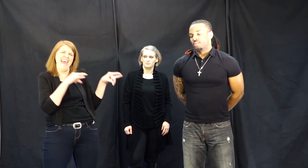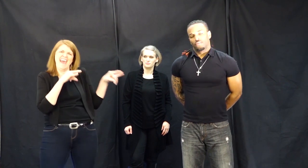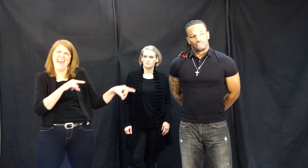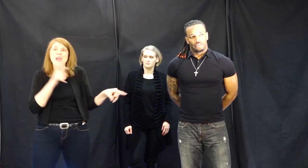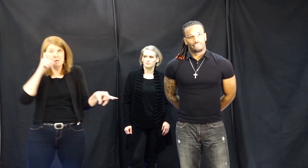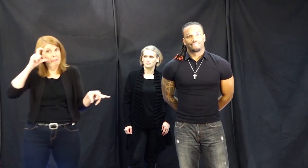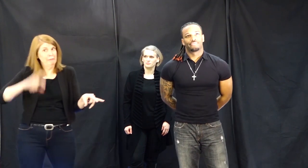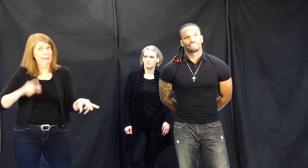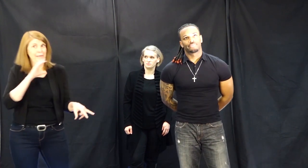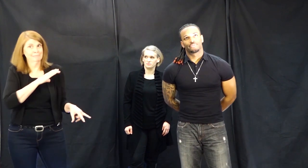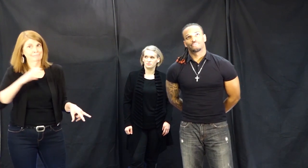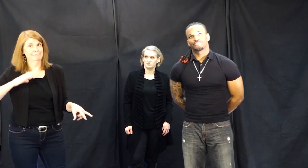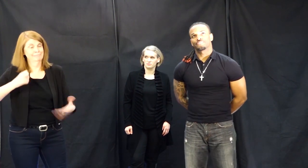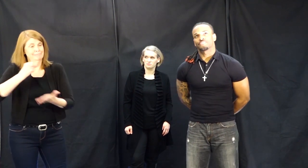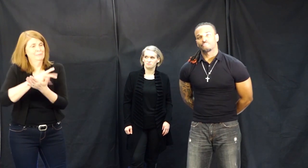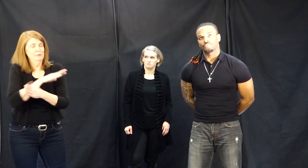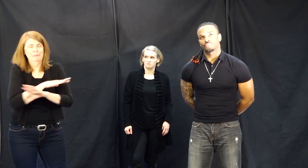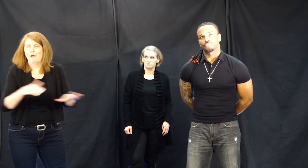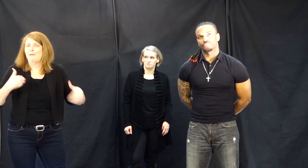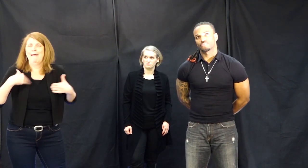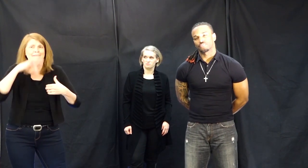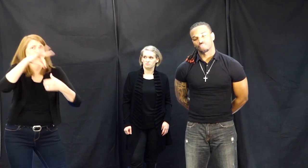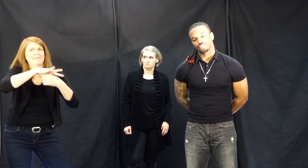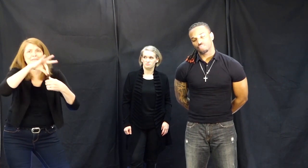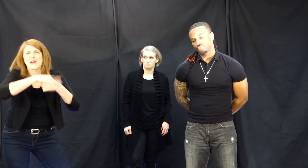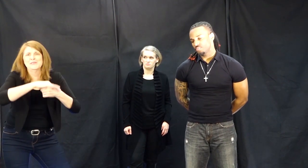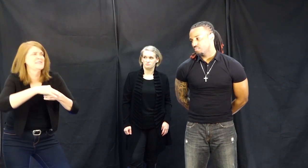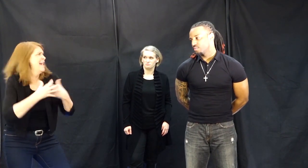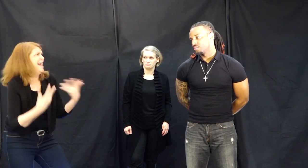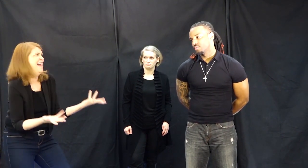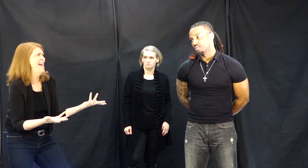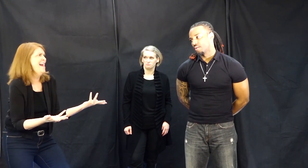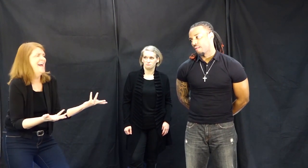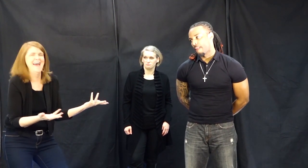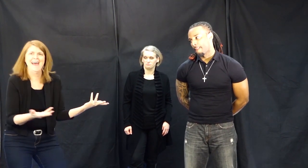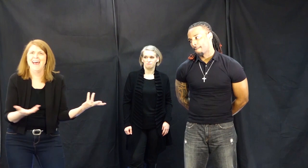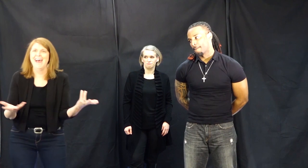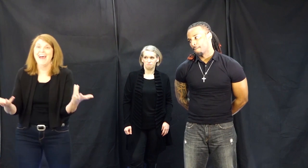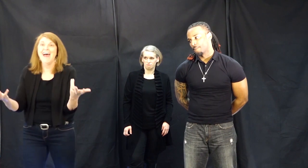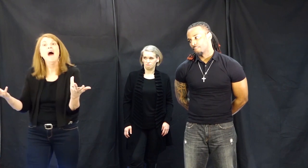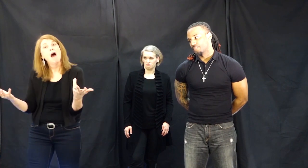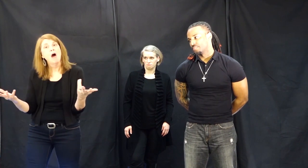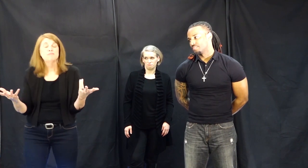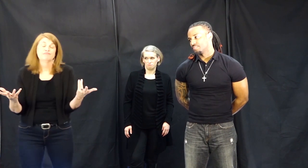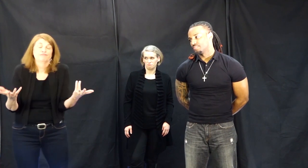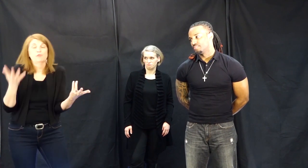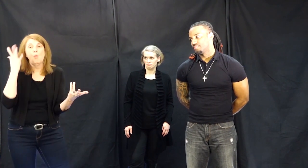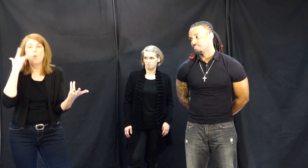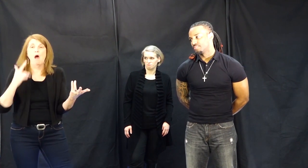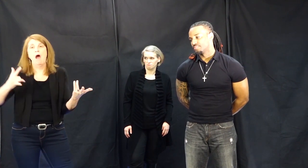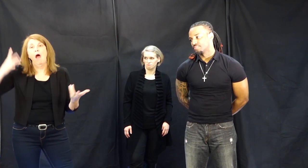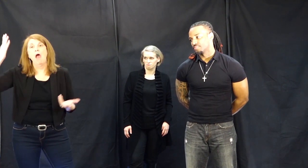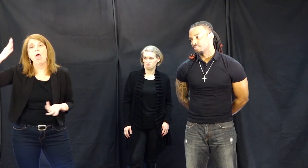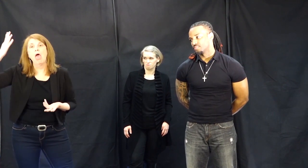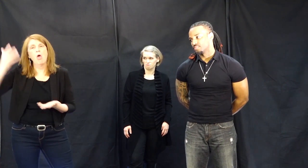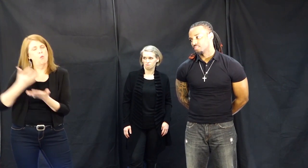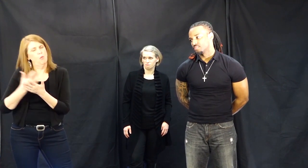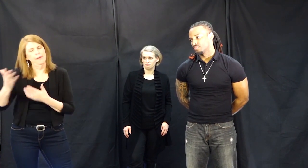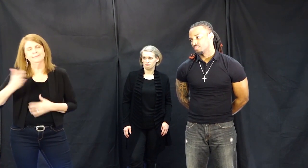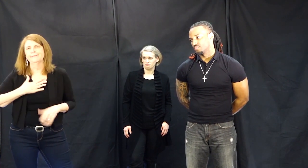need congressional approval, and you don't have the votes. Such a blunder, sometimes it makes me wonder why I even bring the